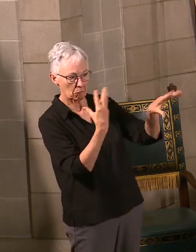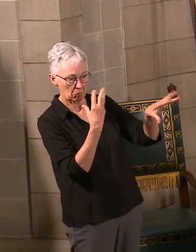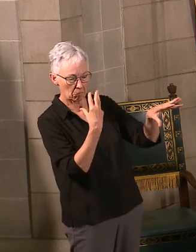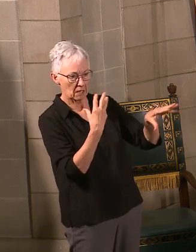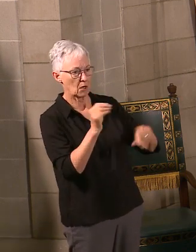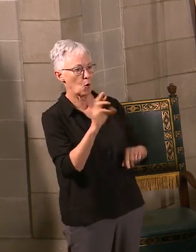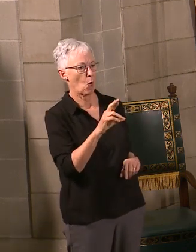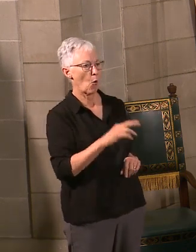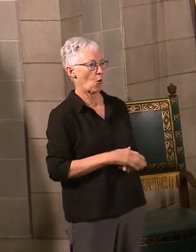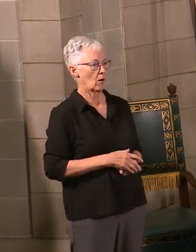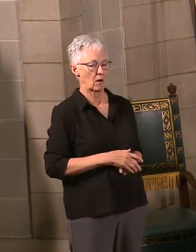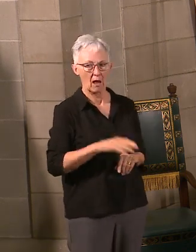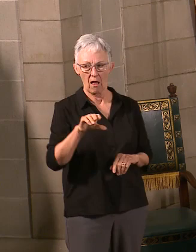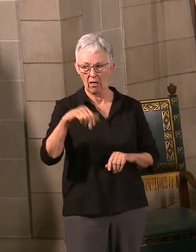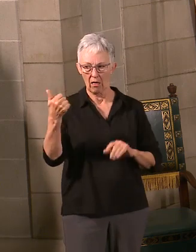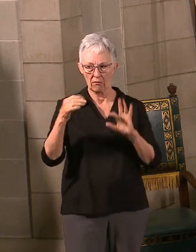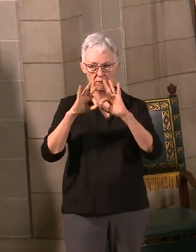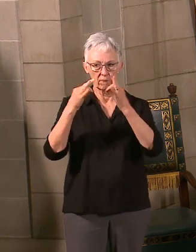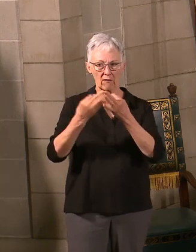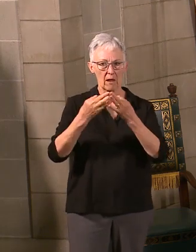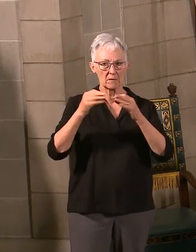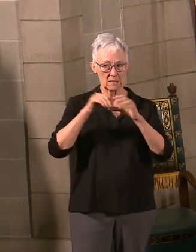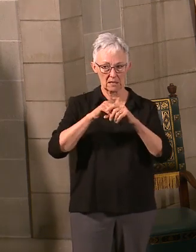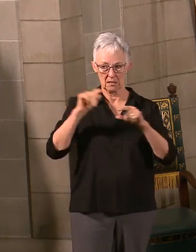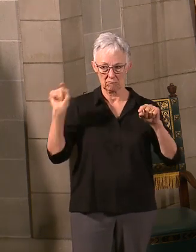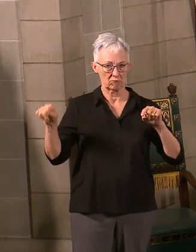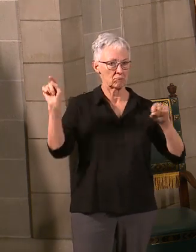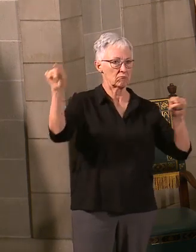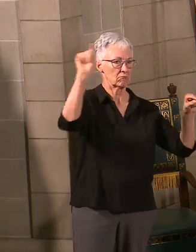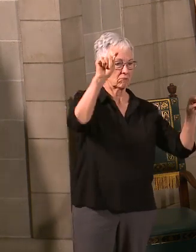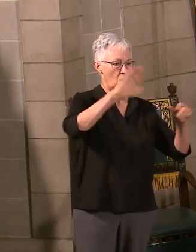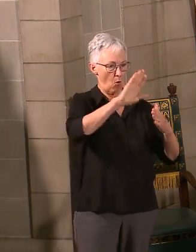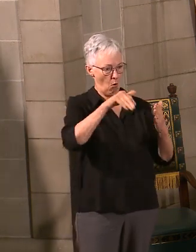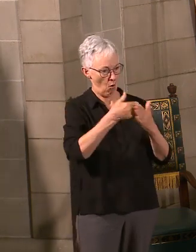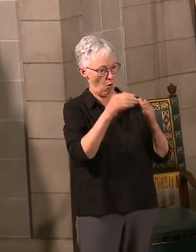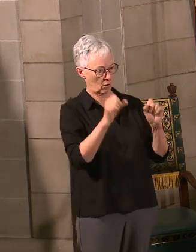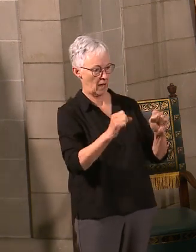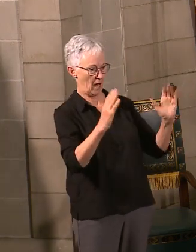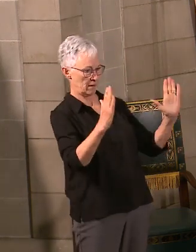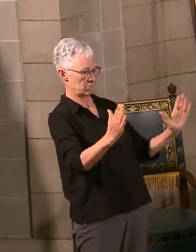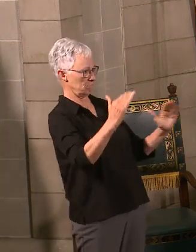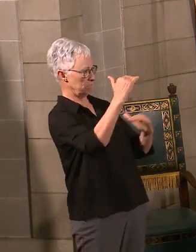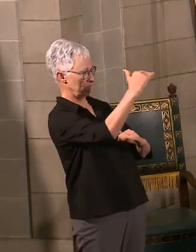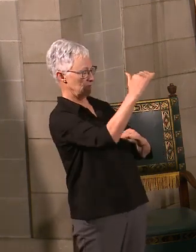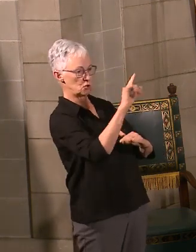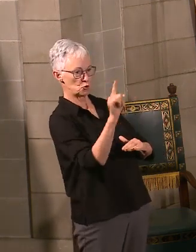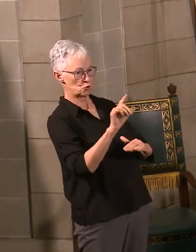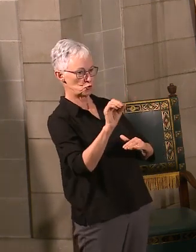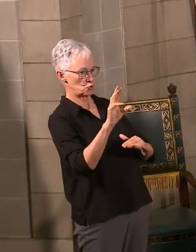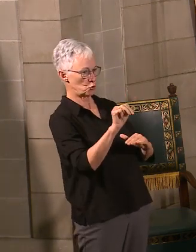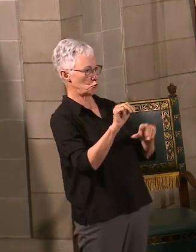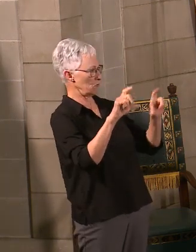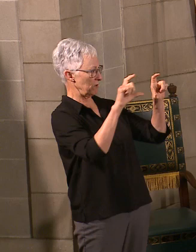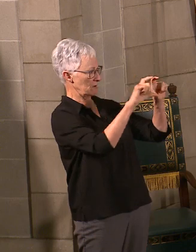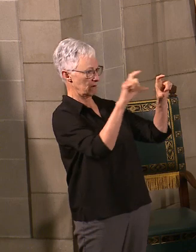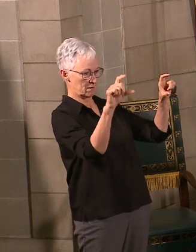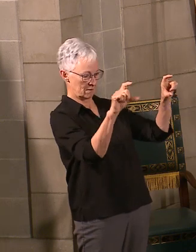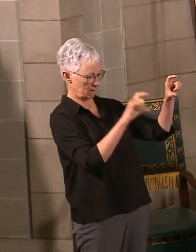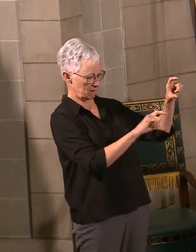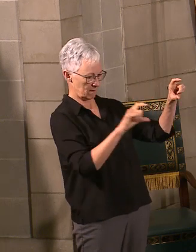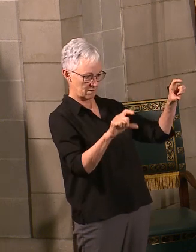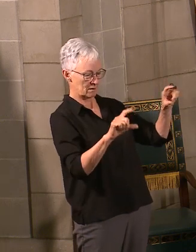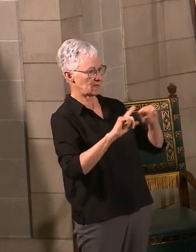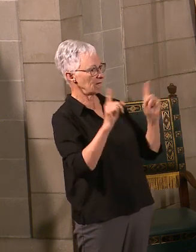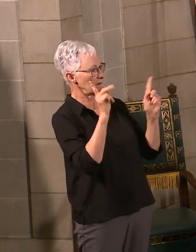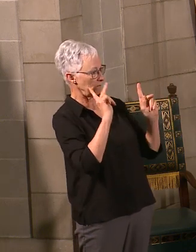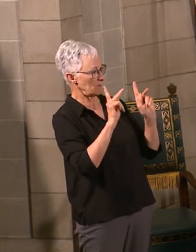family members in multiple locations so that you can all keep properly socially distanced. It's one of the things my family's taken advantage of, to be able to talk